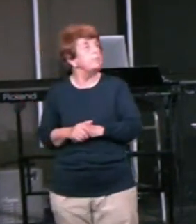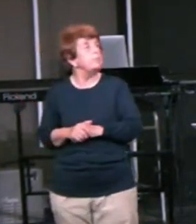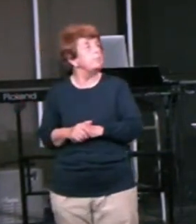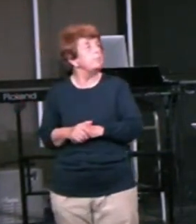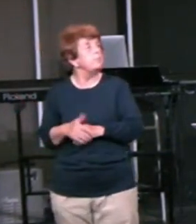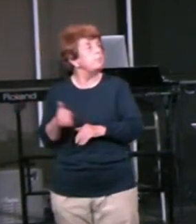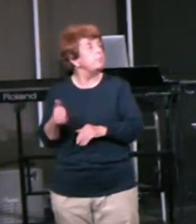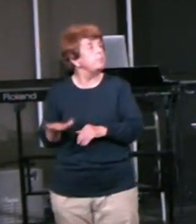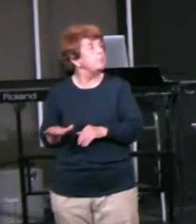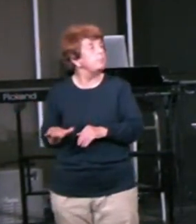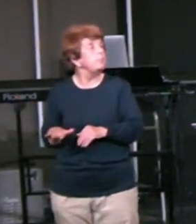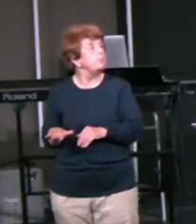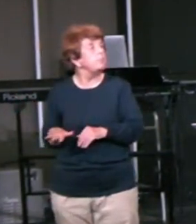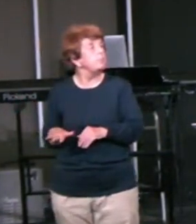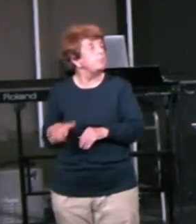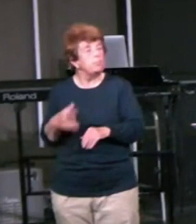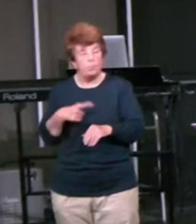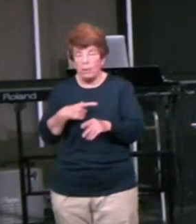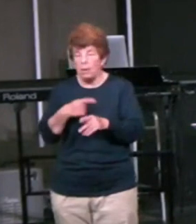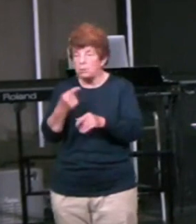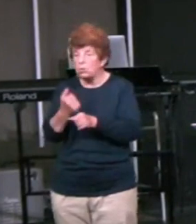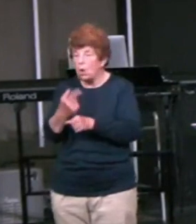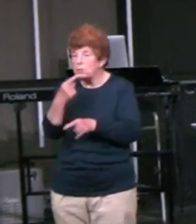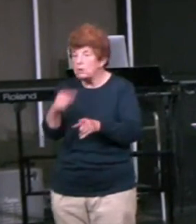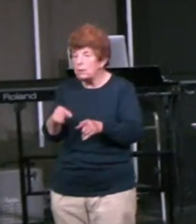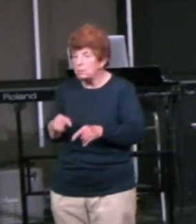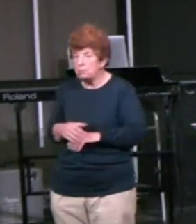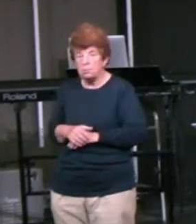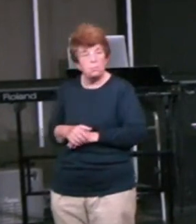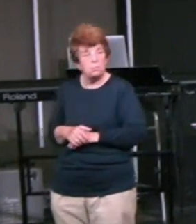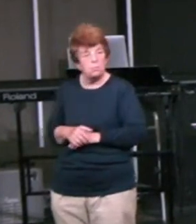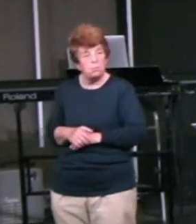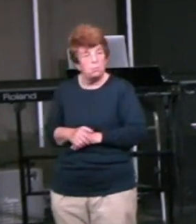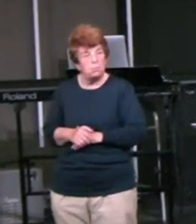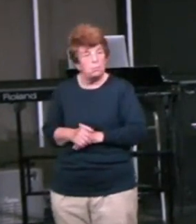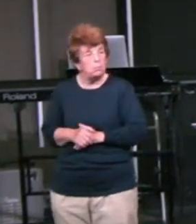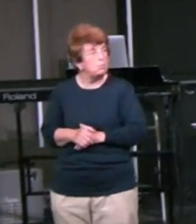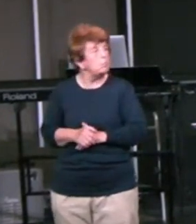We did so because God called.